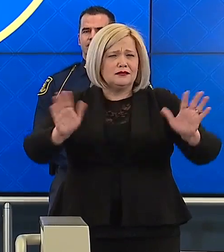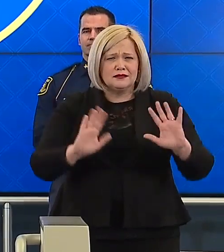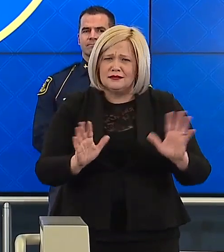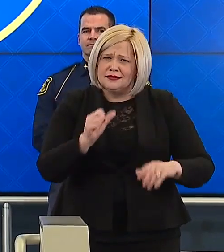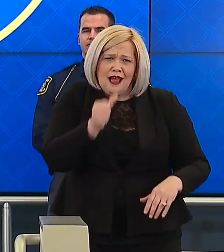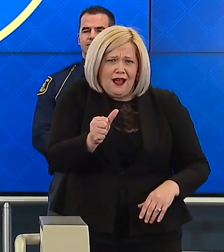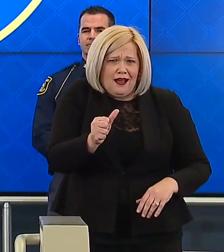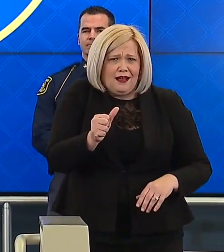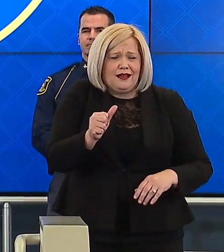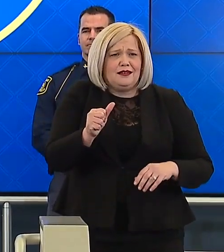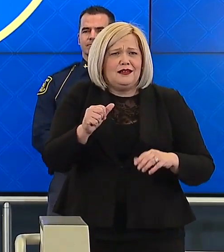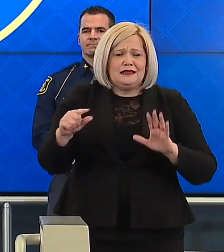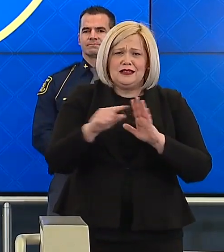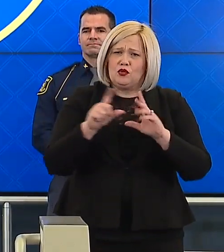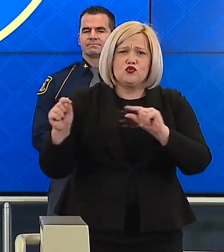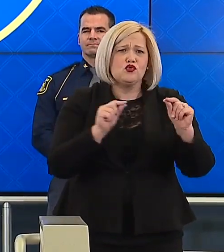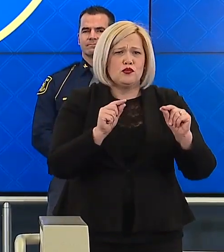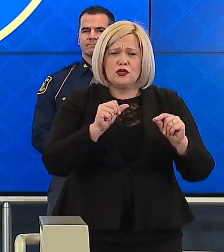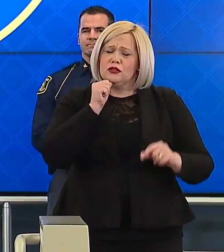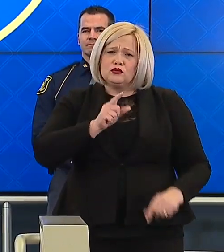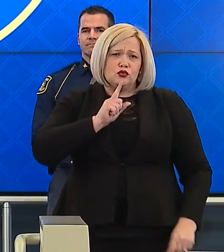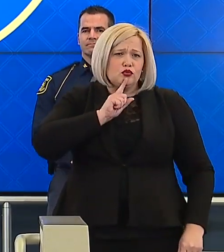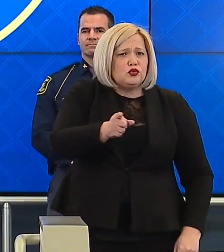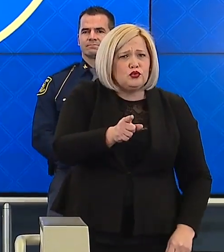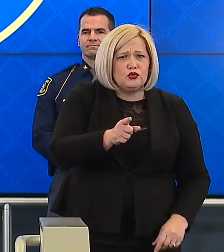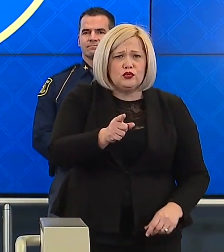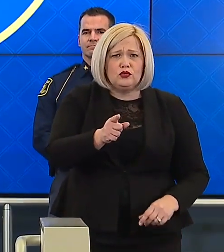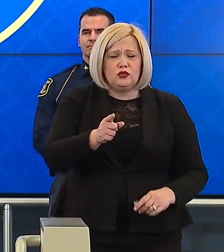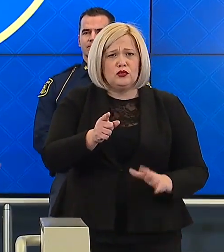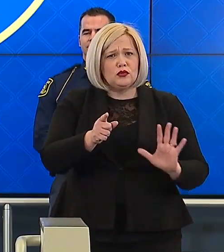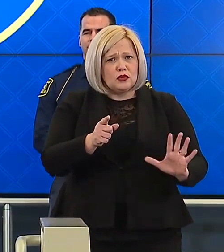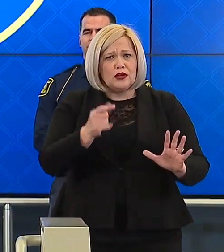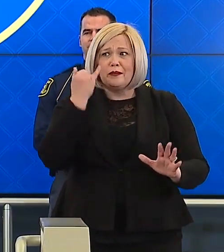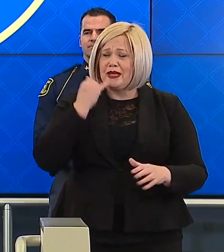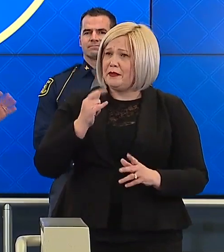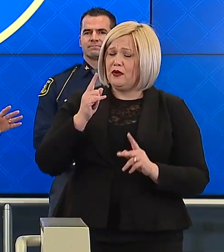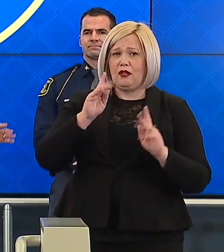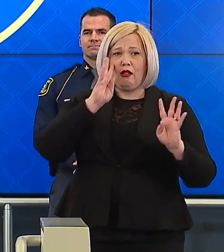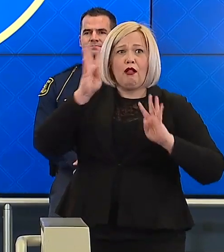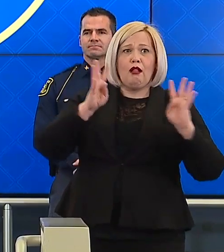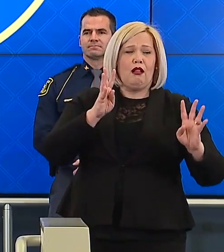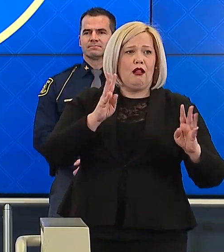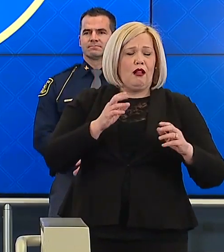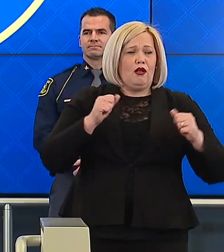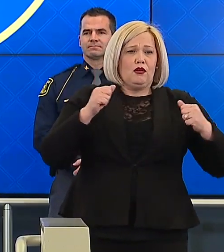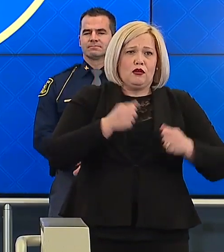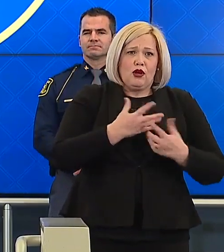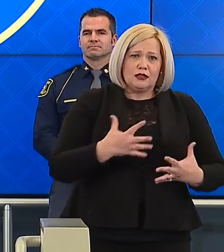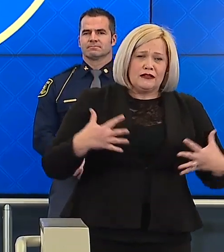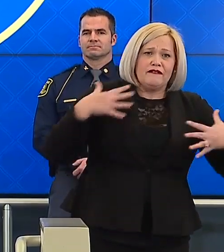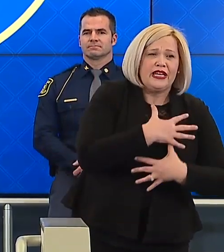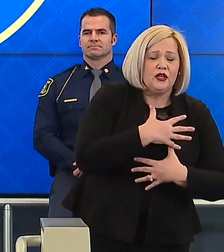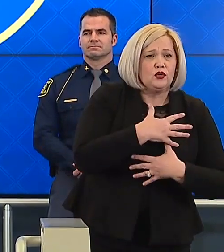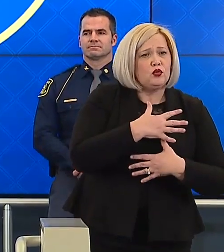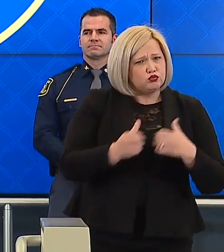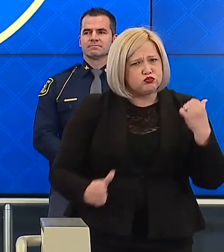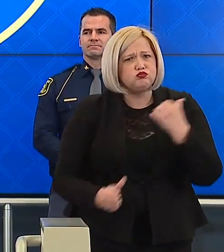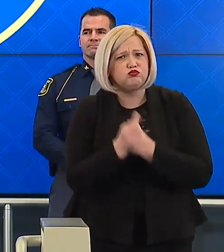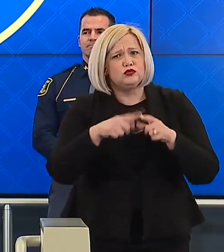That is a rumor, and that is false. And it is dangerous for people to foment fear and put bad